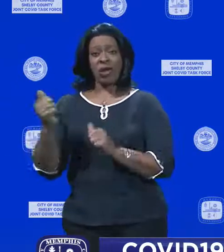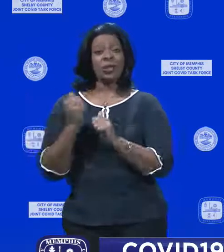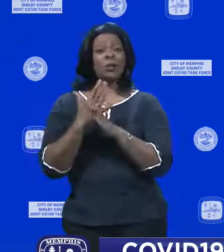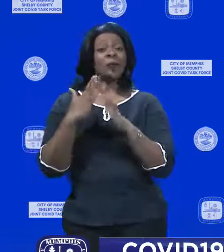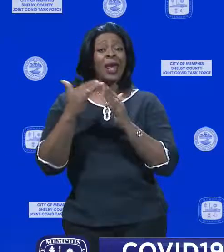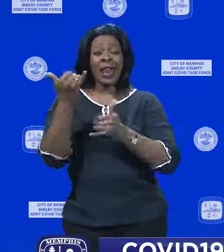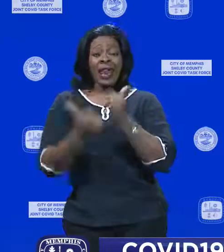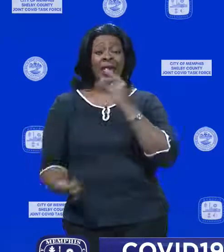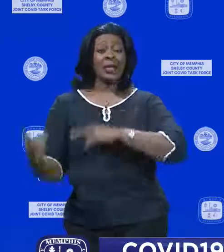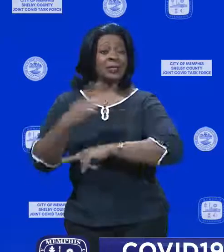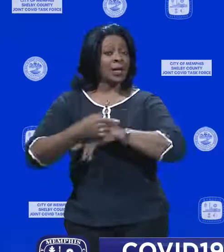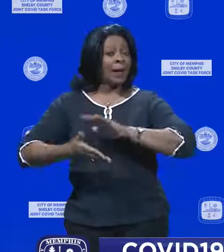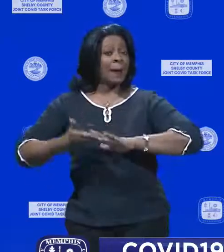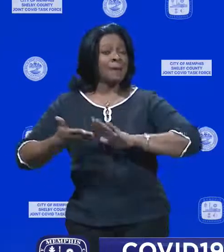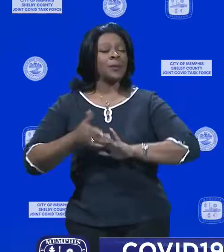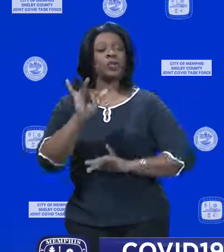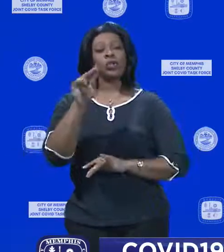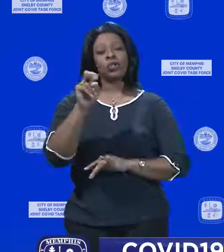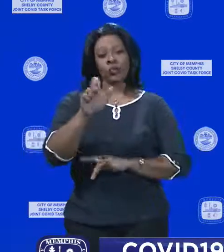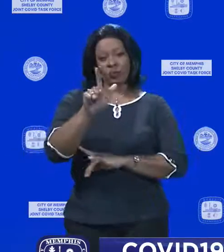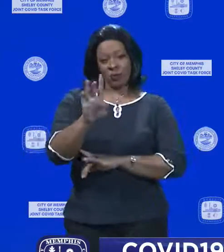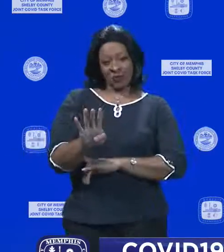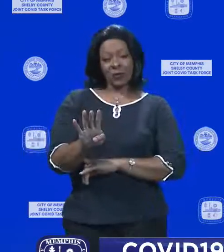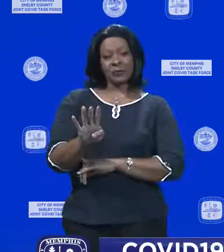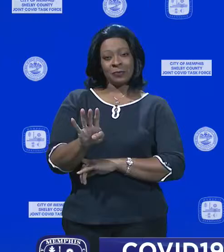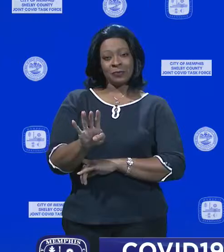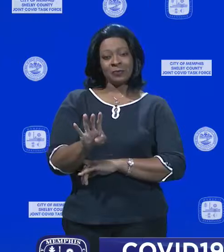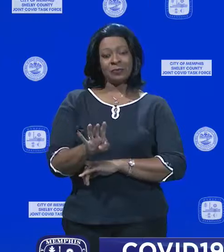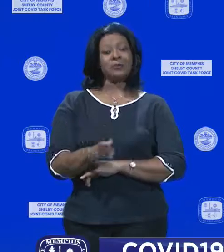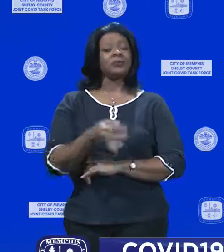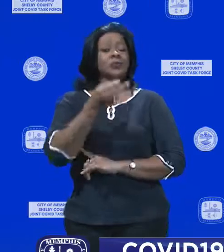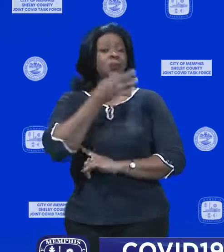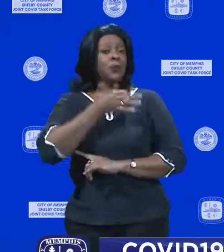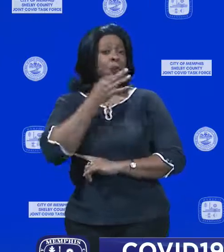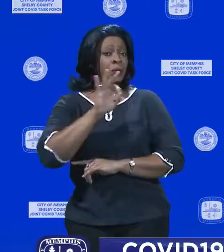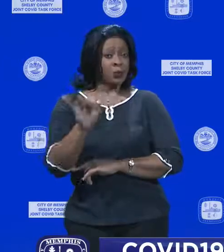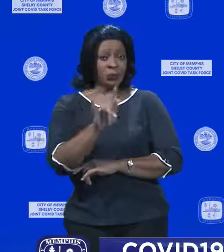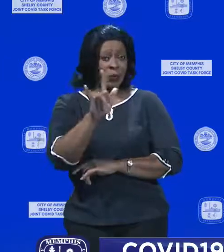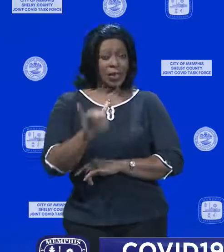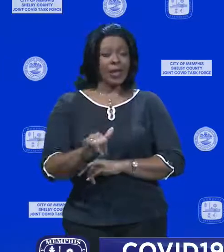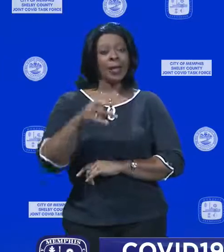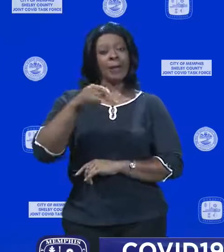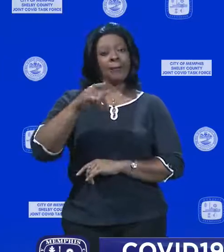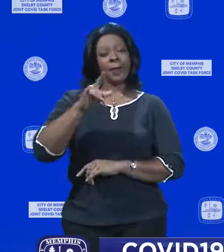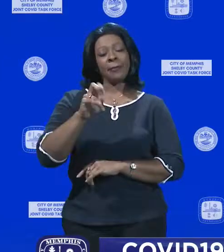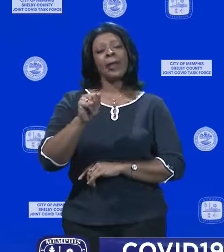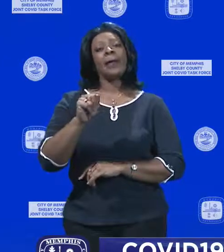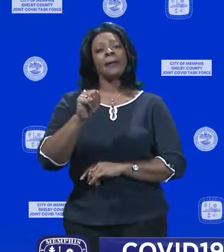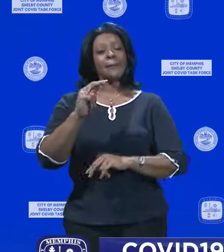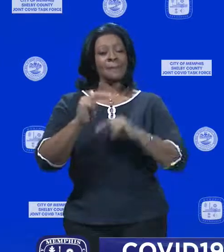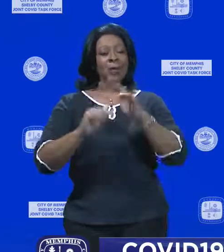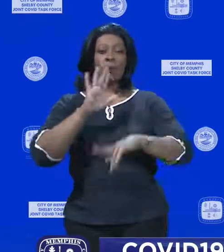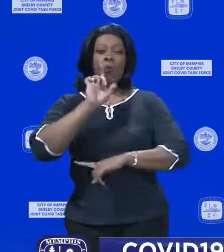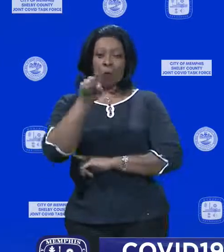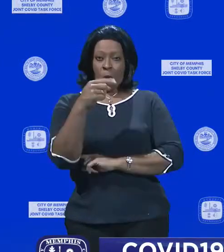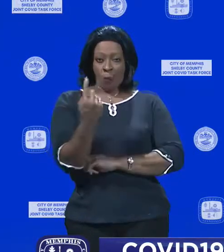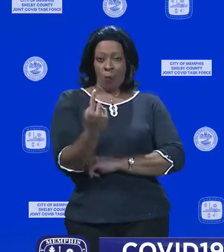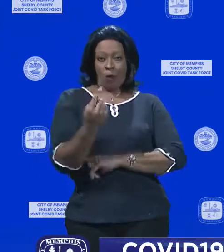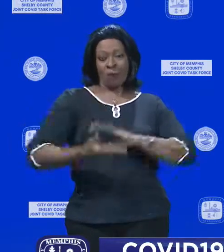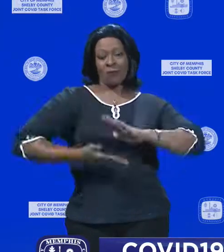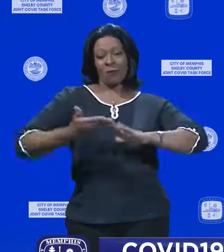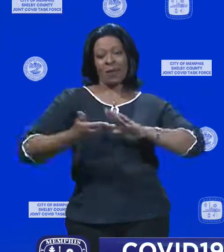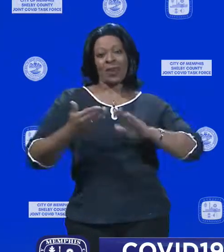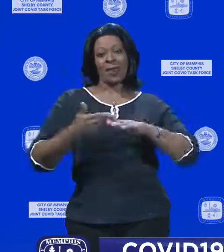is the 24th of June. As we move into July, the Pipkin Building will be our sole